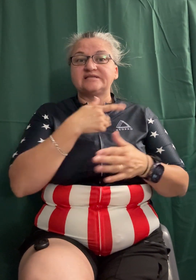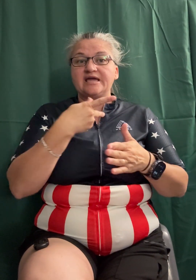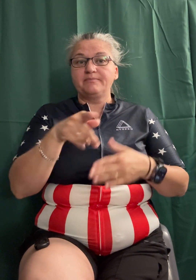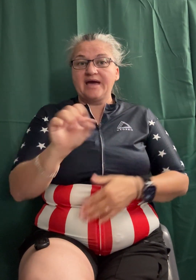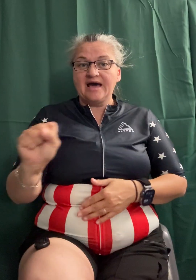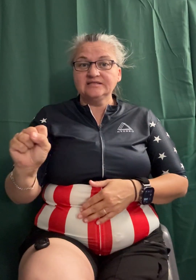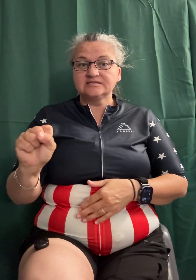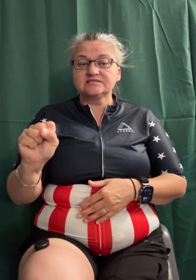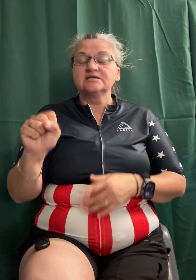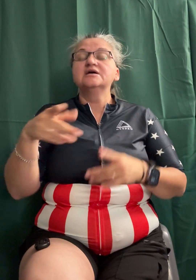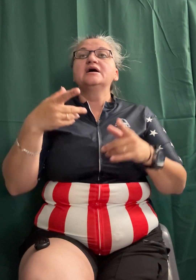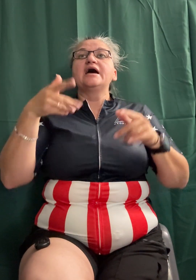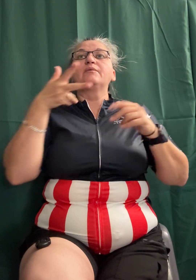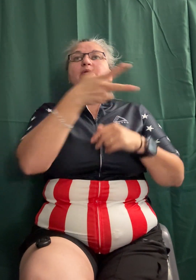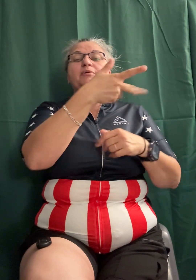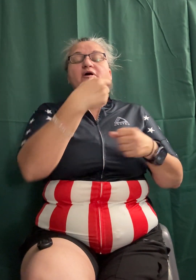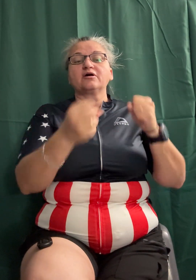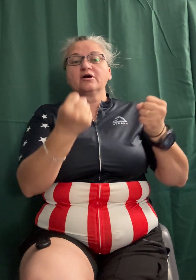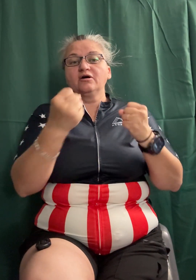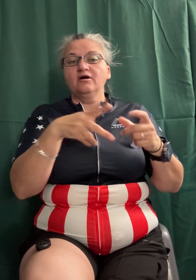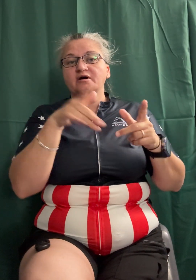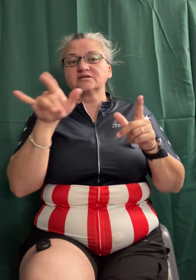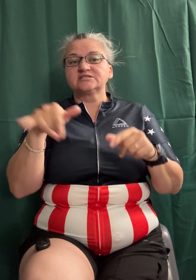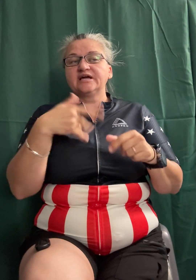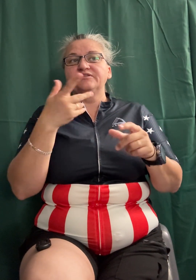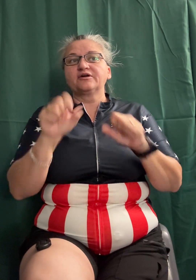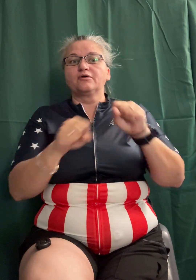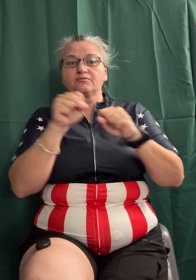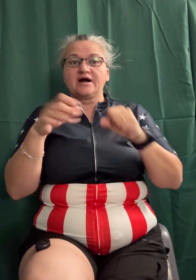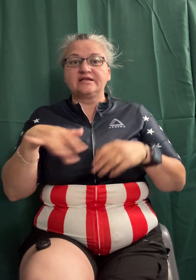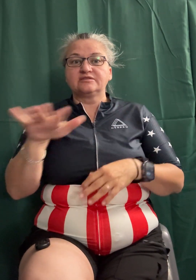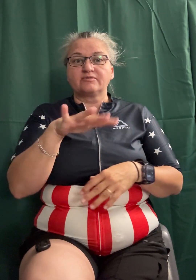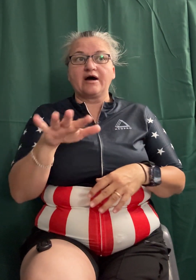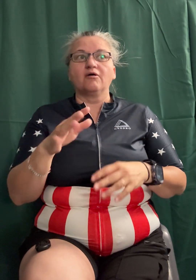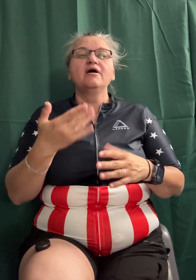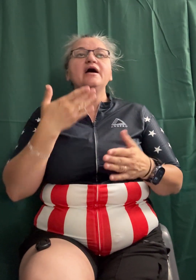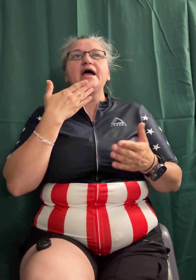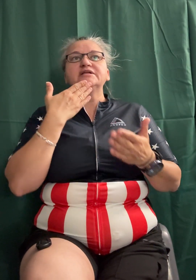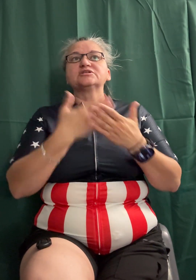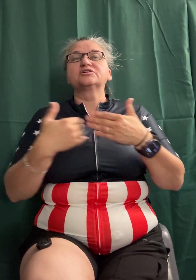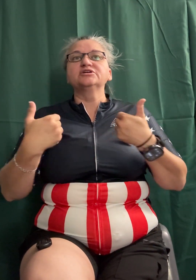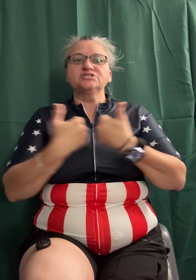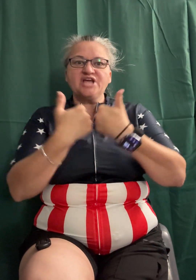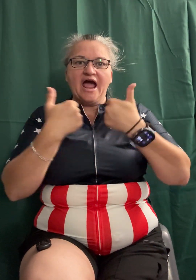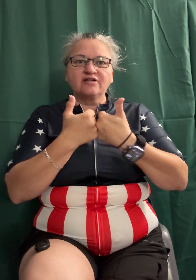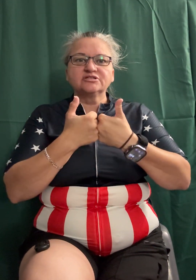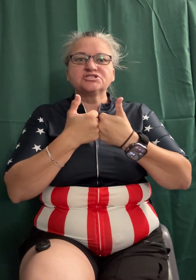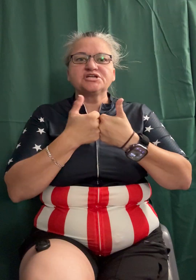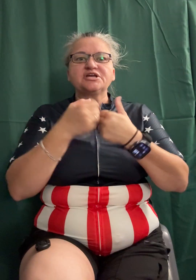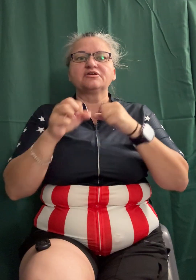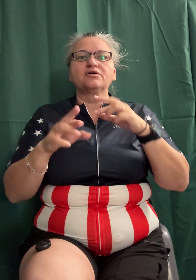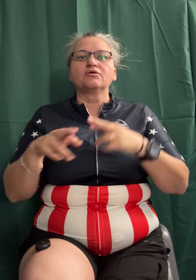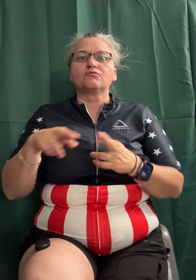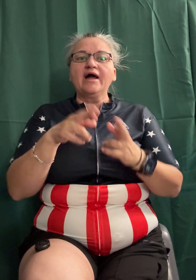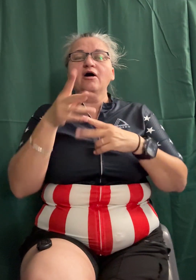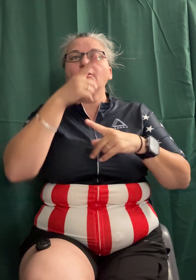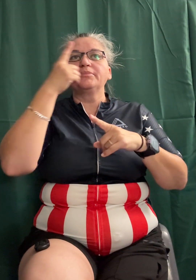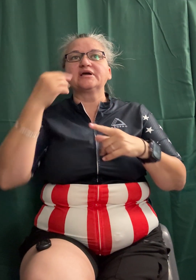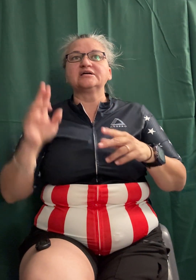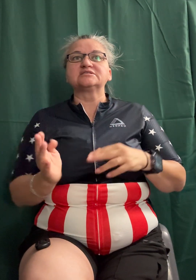day pass and we would park our cars and then go ride the route. It's a good challenging route because there